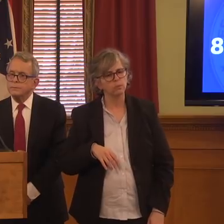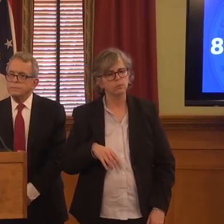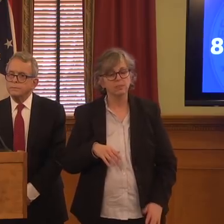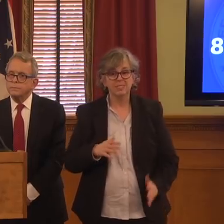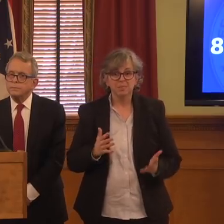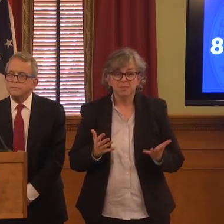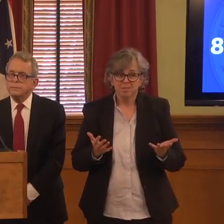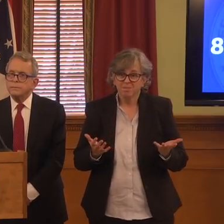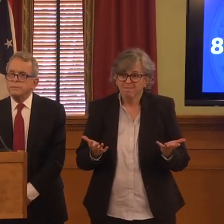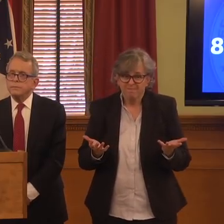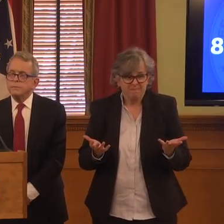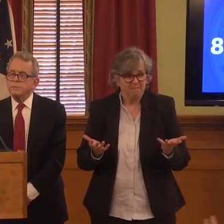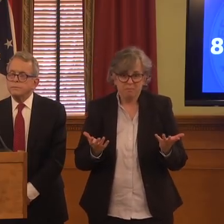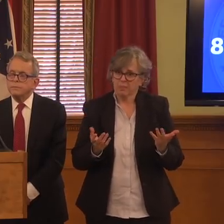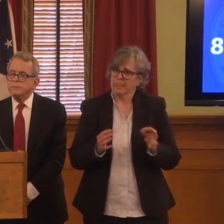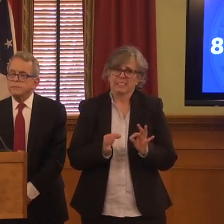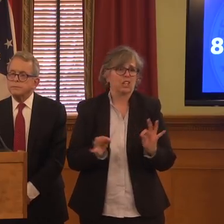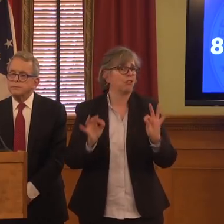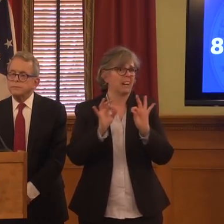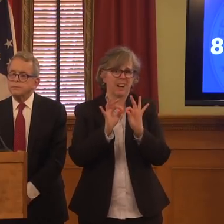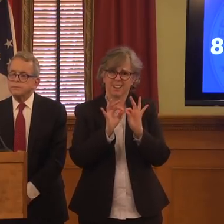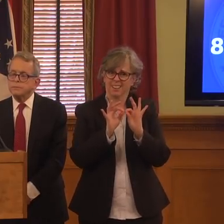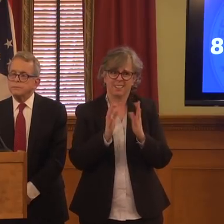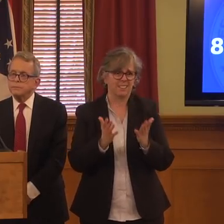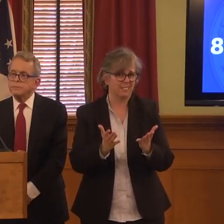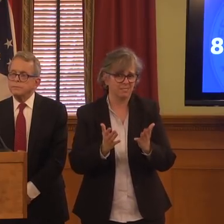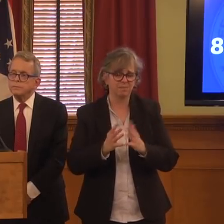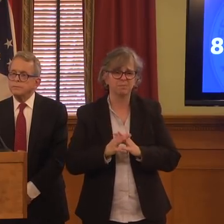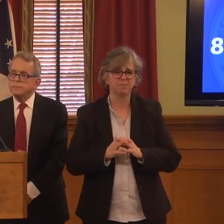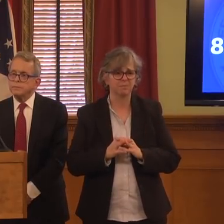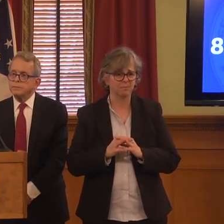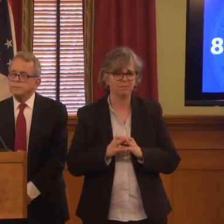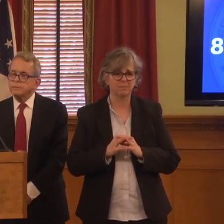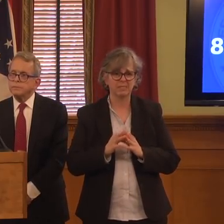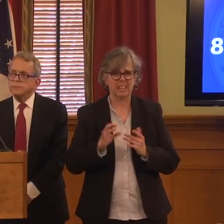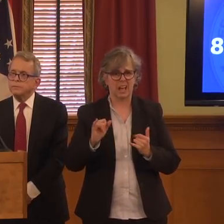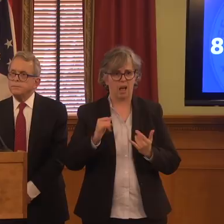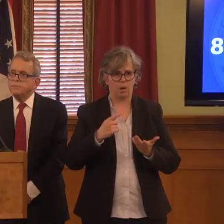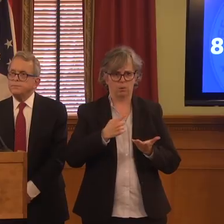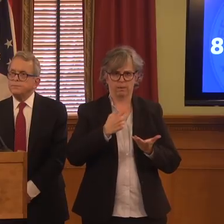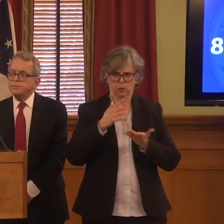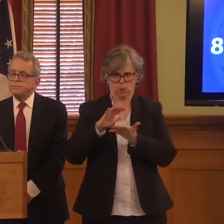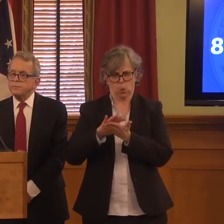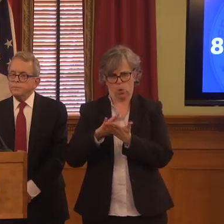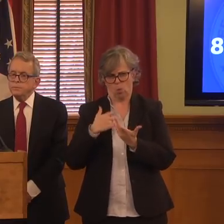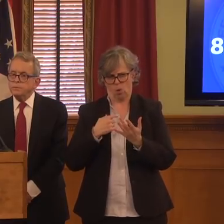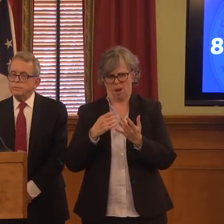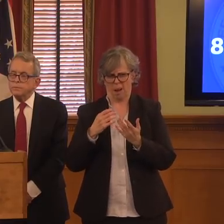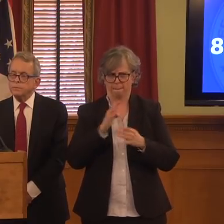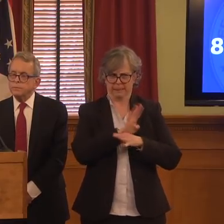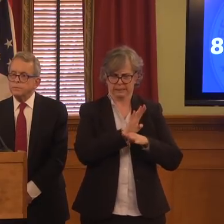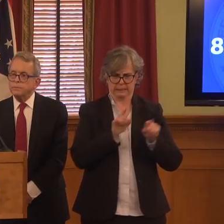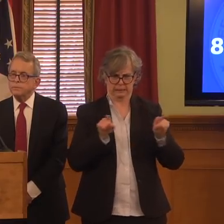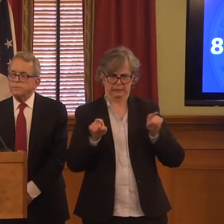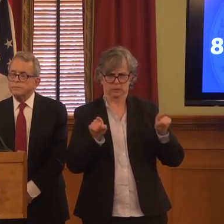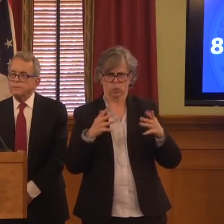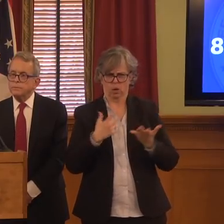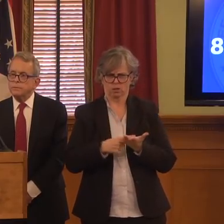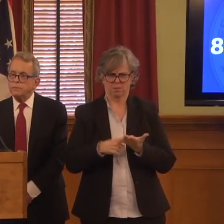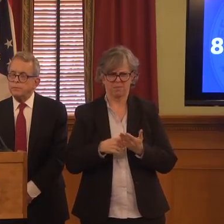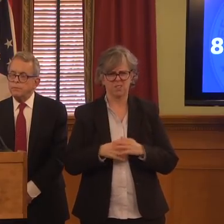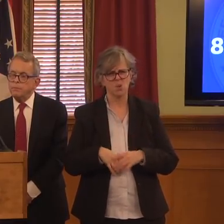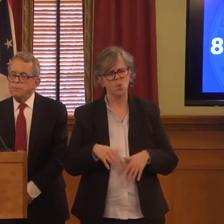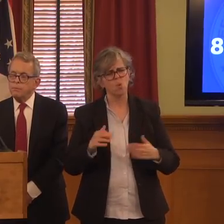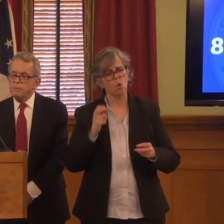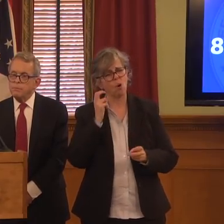of us. I want to speak to schools and businesses. This is a terribly hard